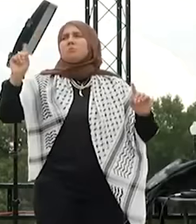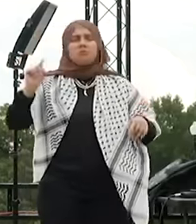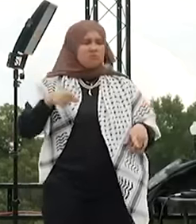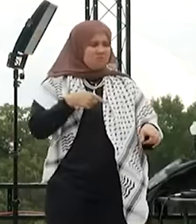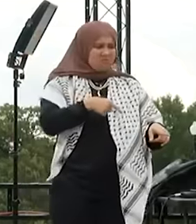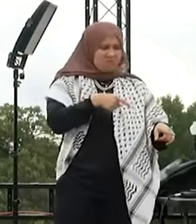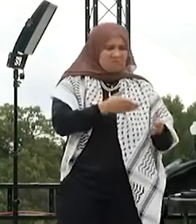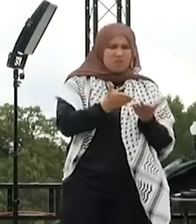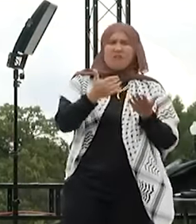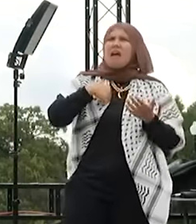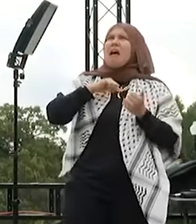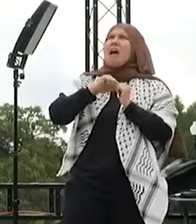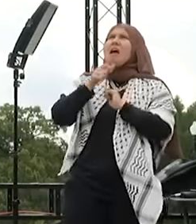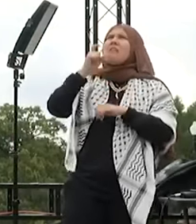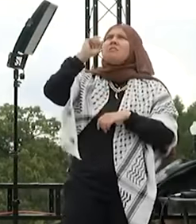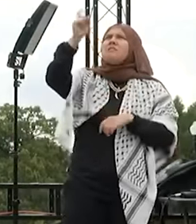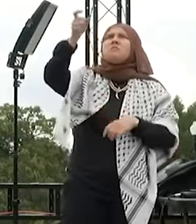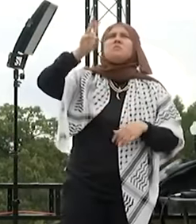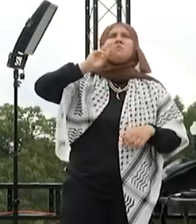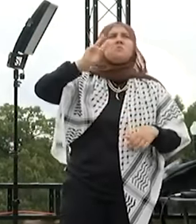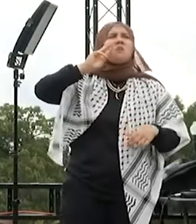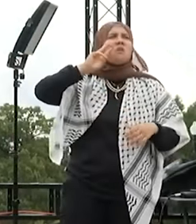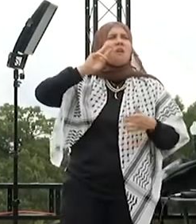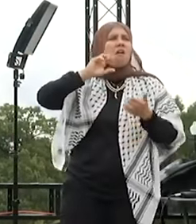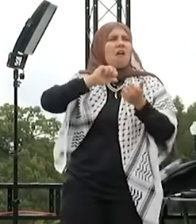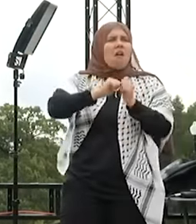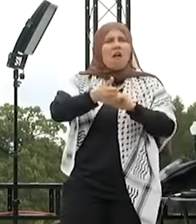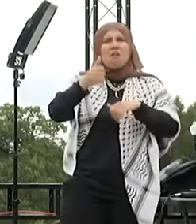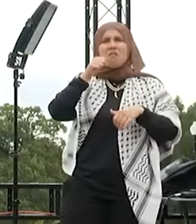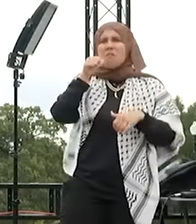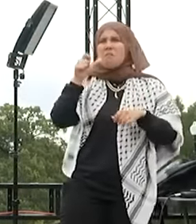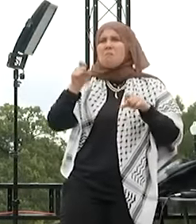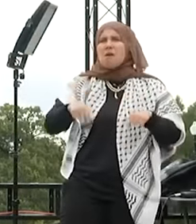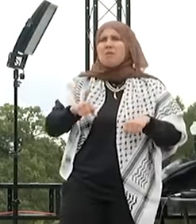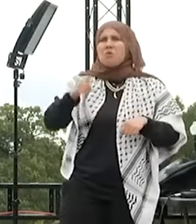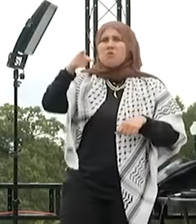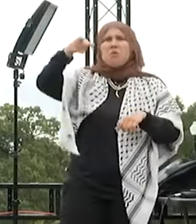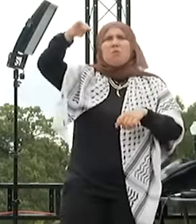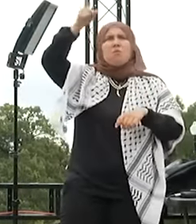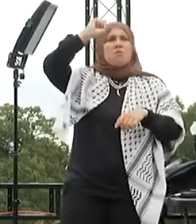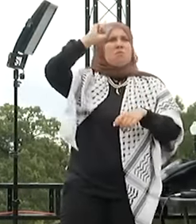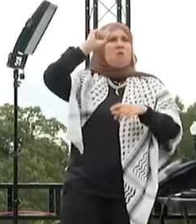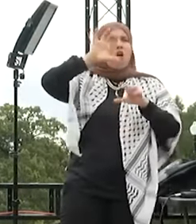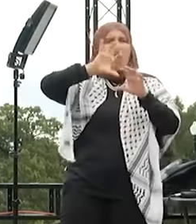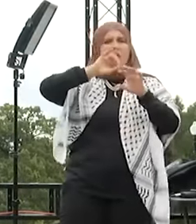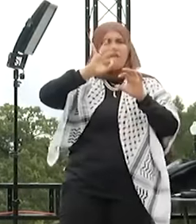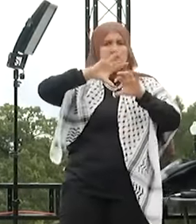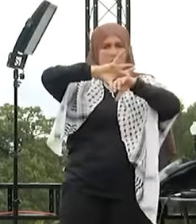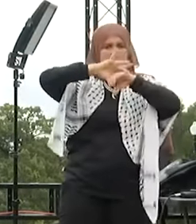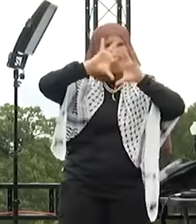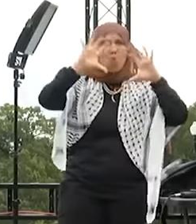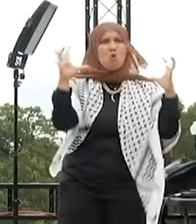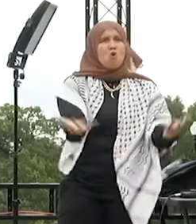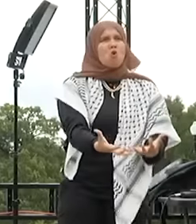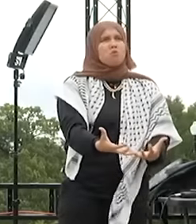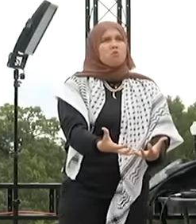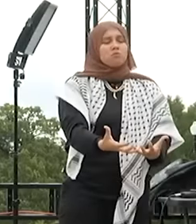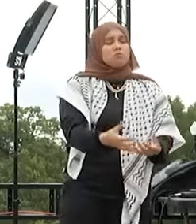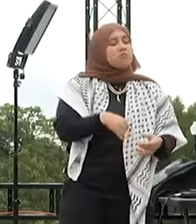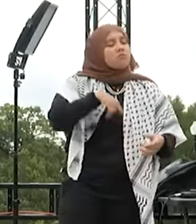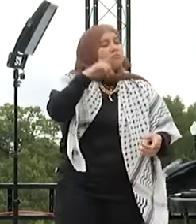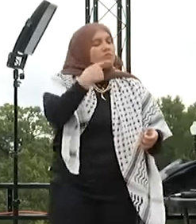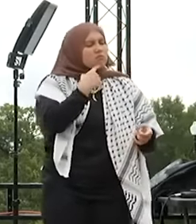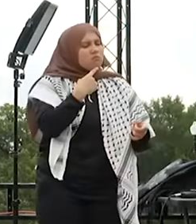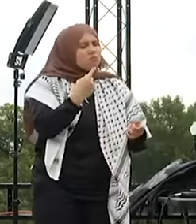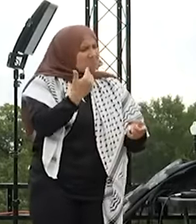my Lord, how can I quench your thirst and you are the Lord of the worlds? Don't you know that so and so was thirsty? And